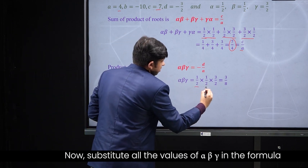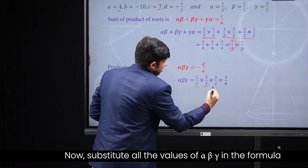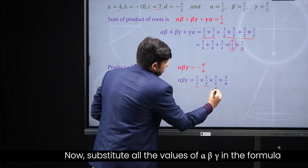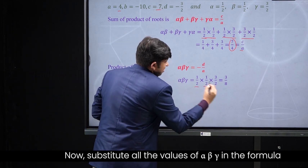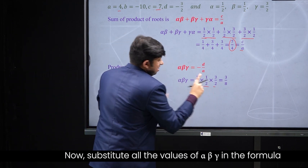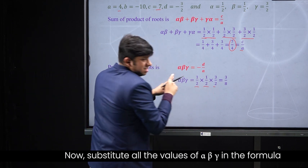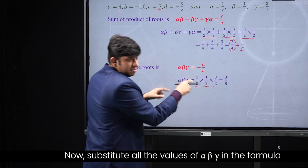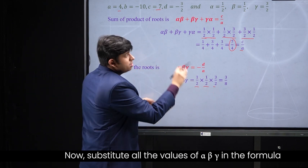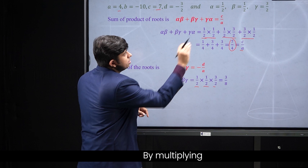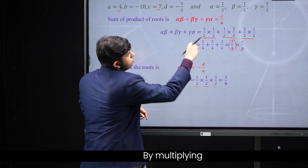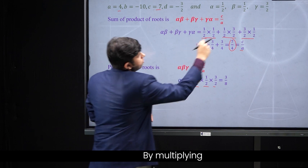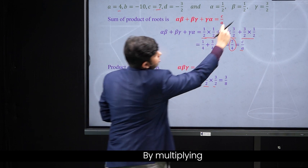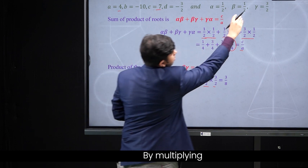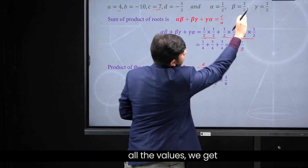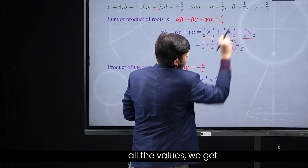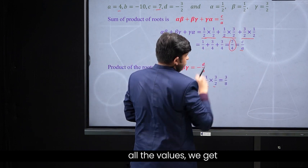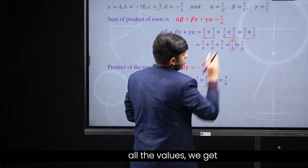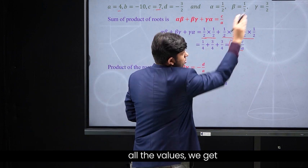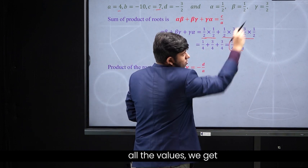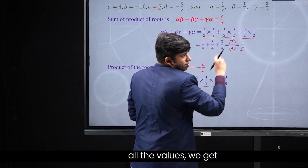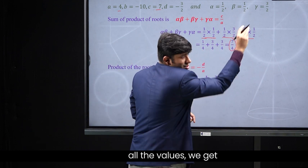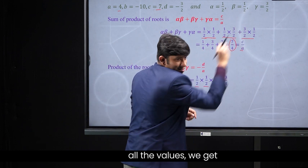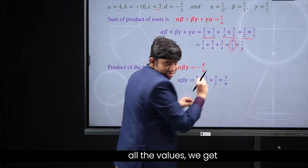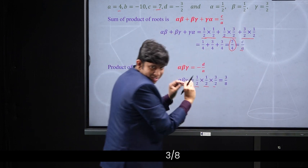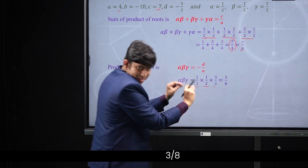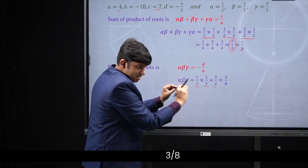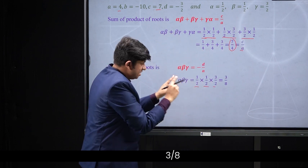in the formula. By multiplying all the values, we get 3 by 8.